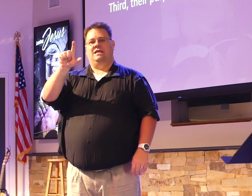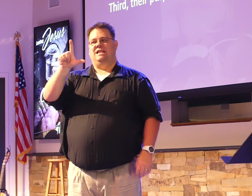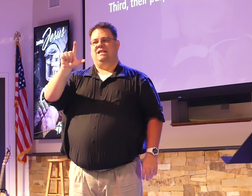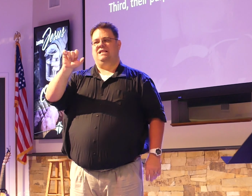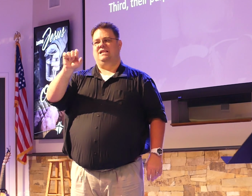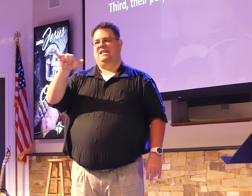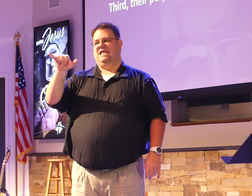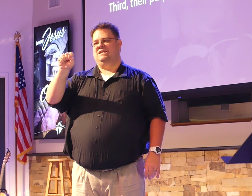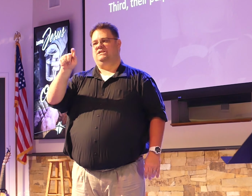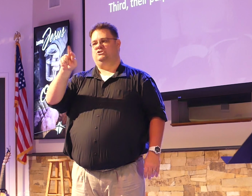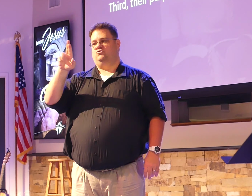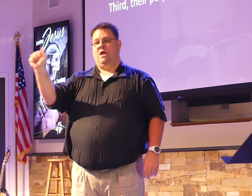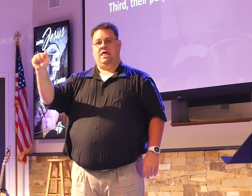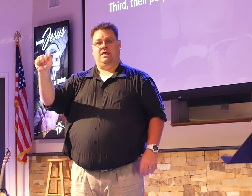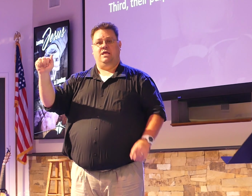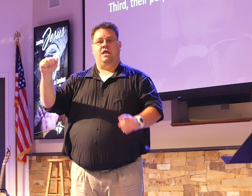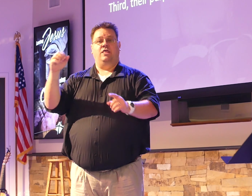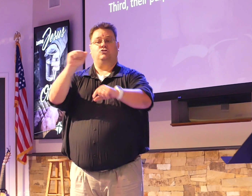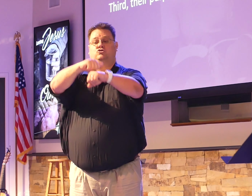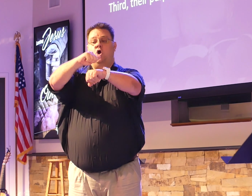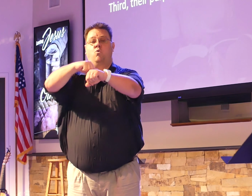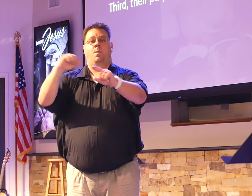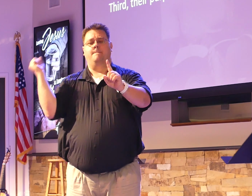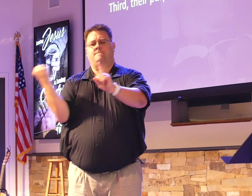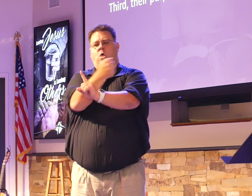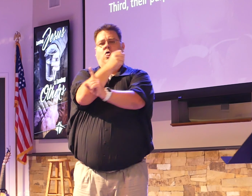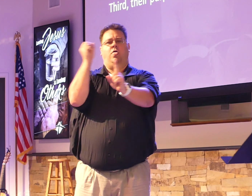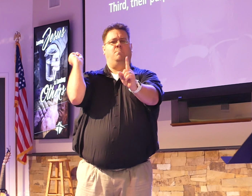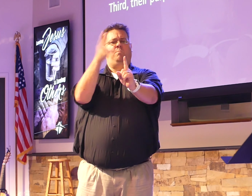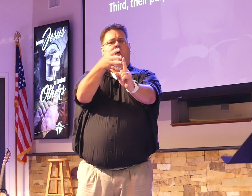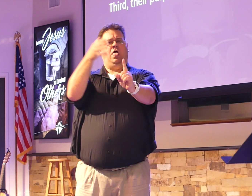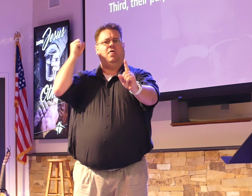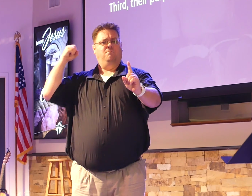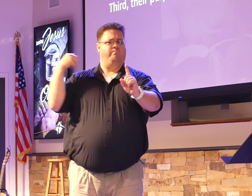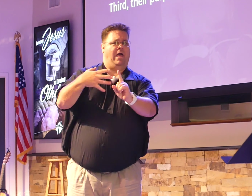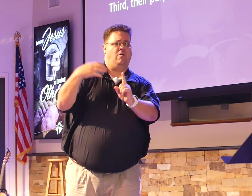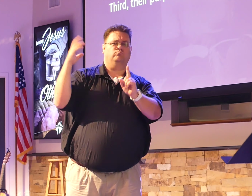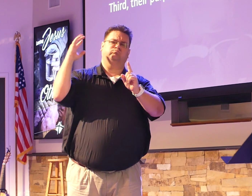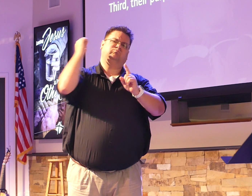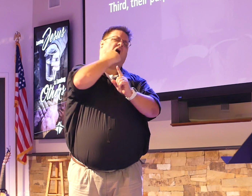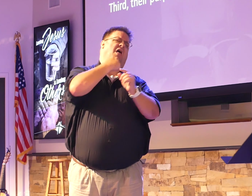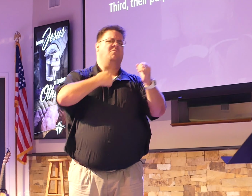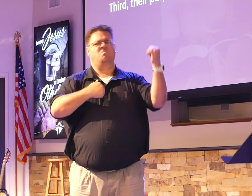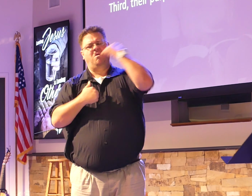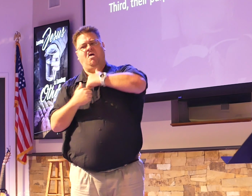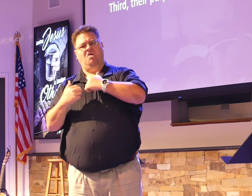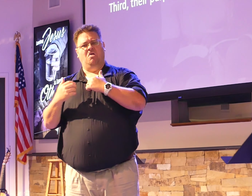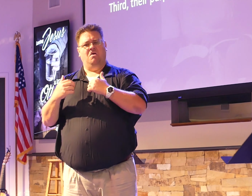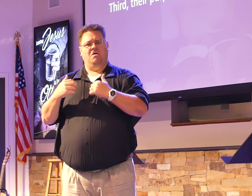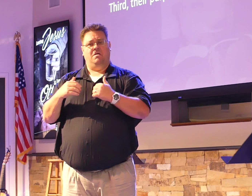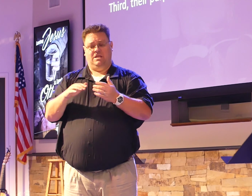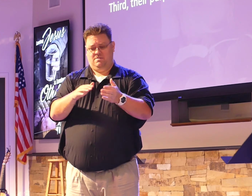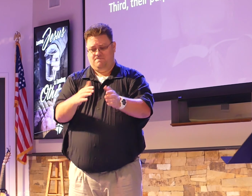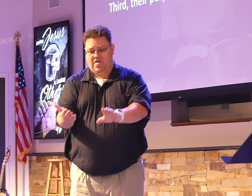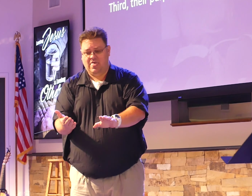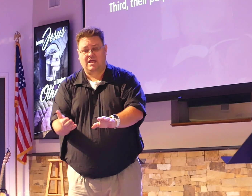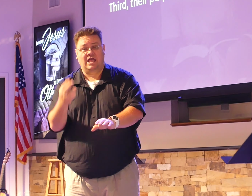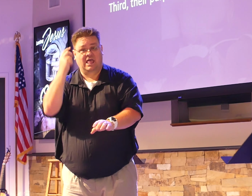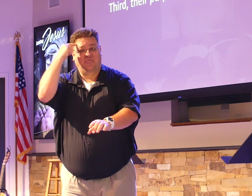they stoned Paul, left him for dead. And God miraculously raised him up. He says, Timothy, you know what hardship